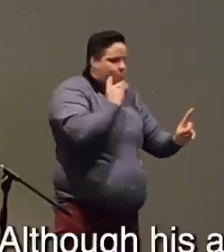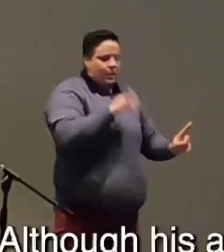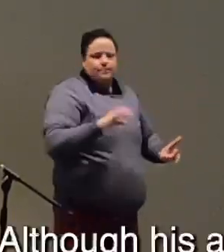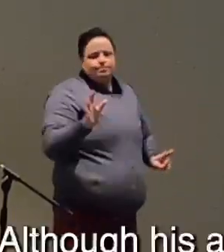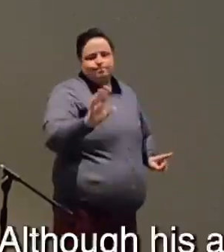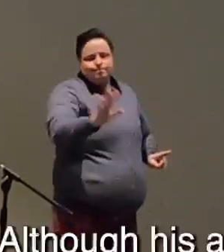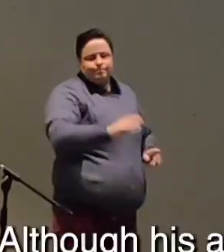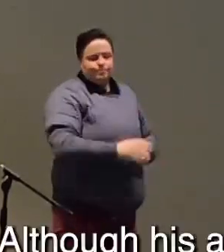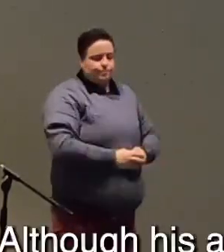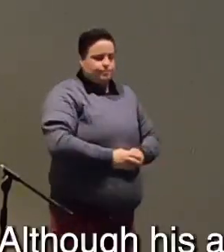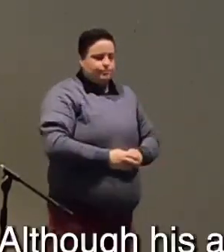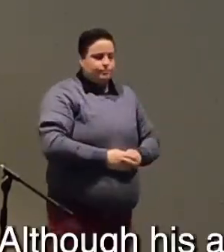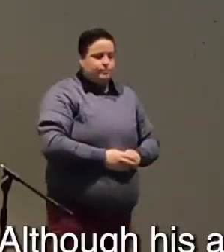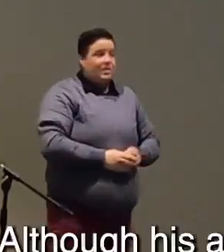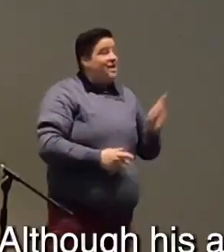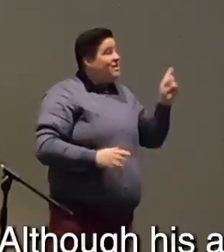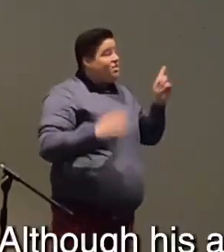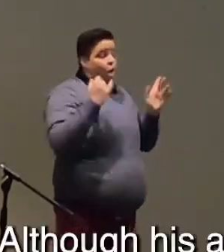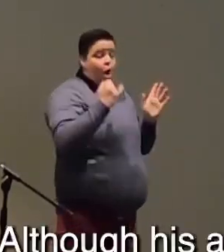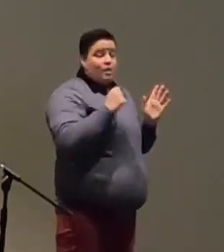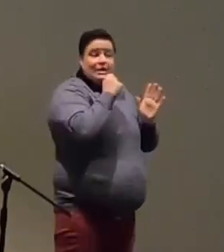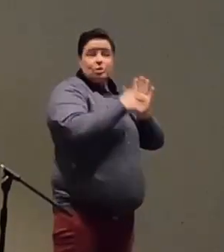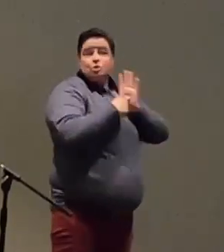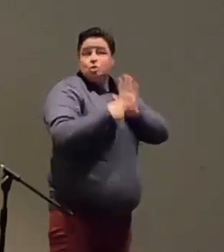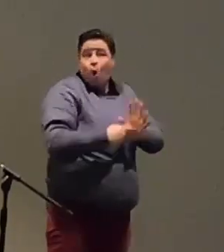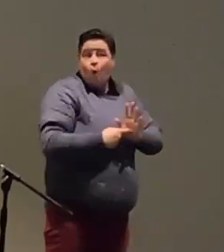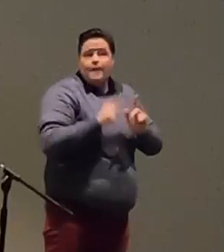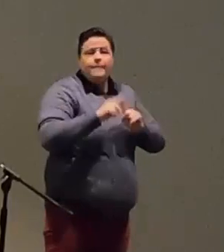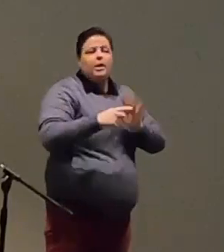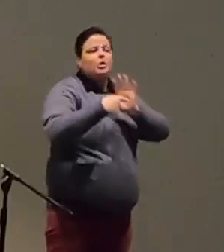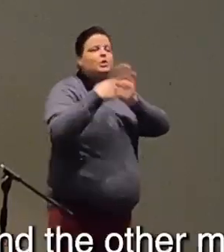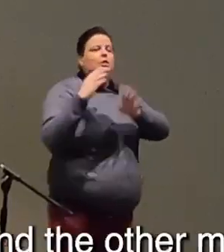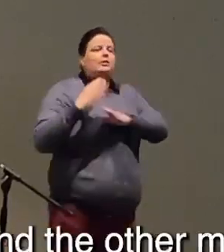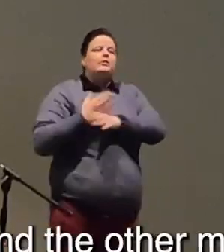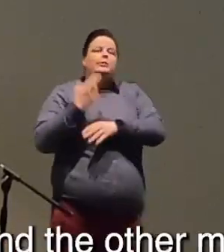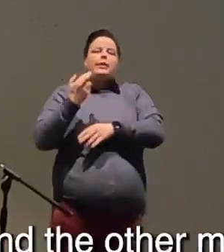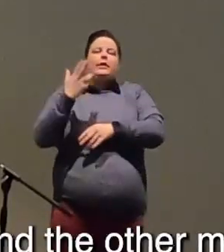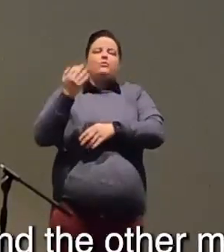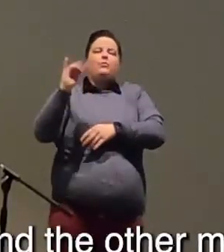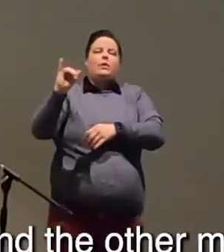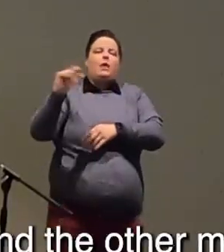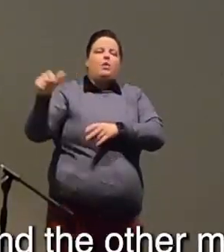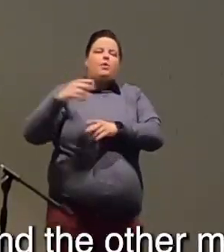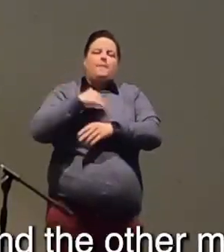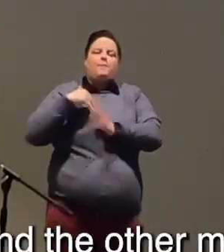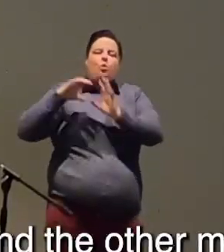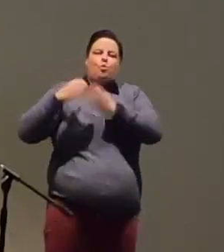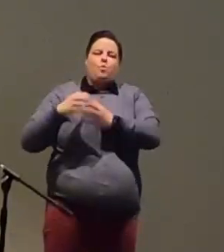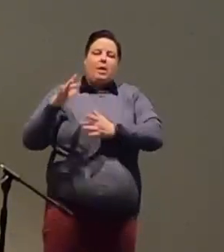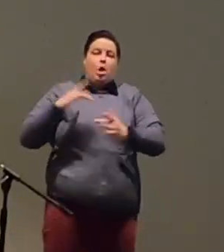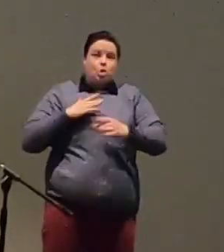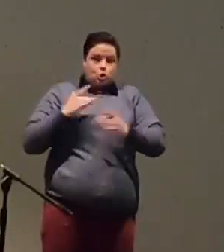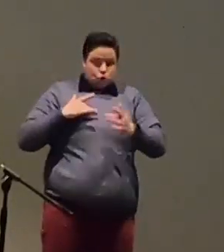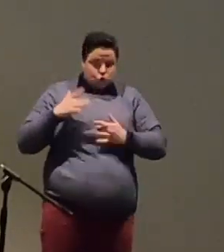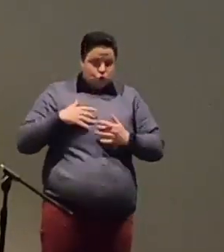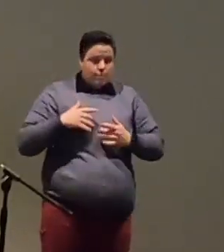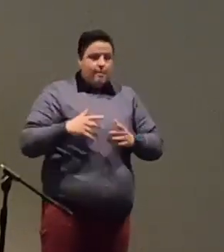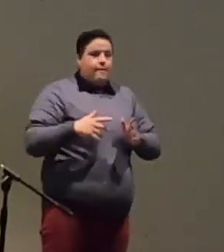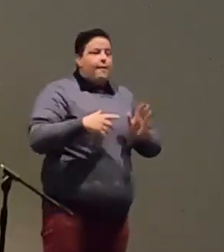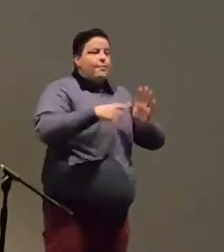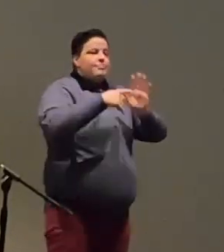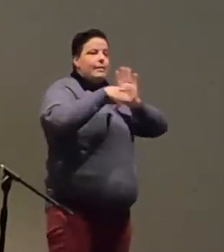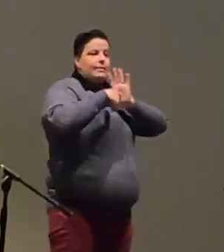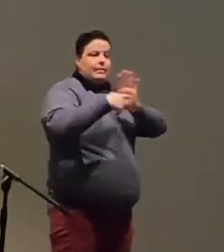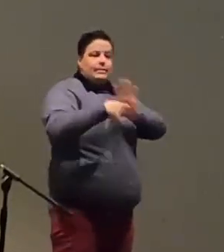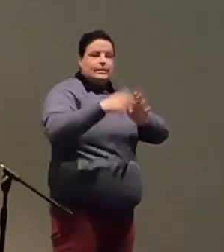And although his artwork didn't really represent it, he shared Henry and the other members of the group's concerns that the exhibition